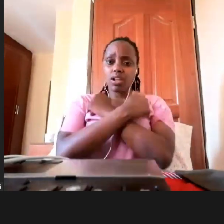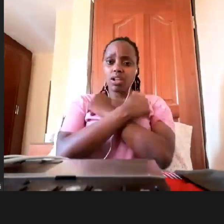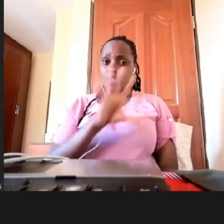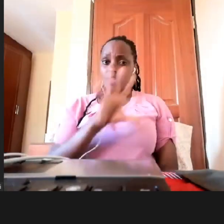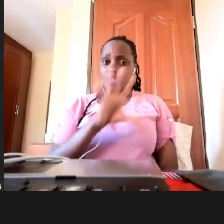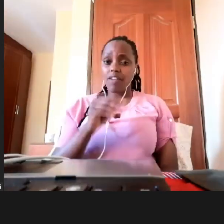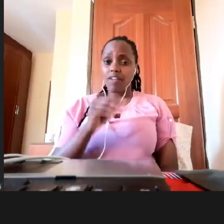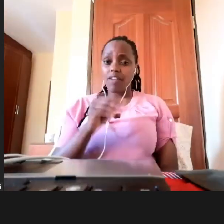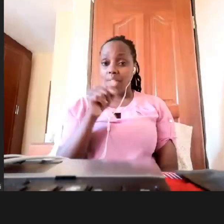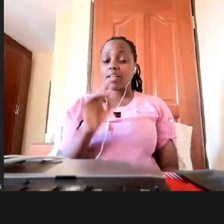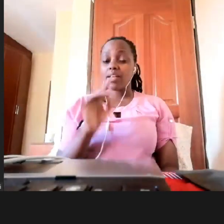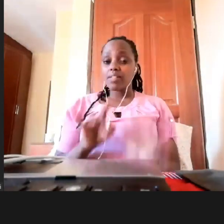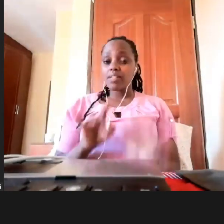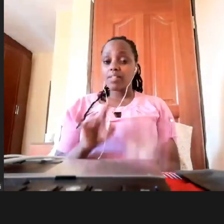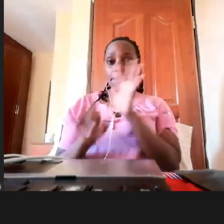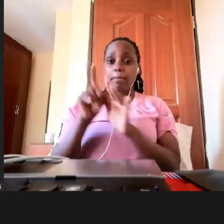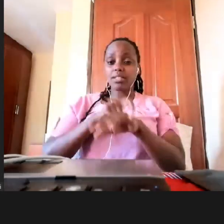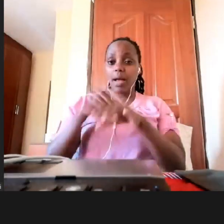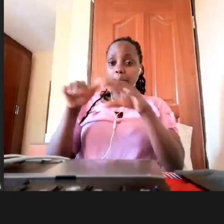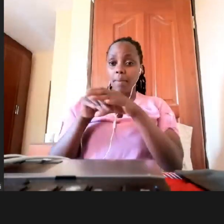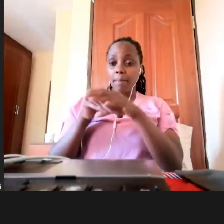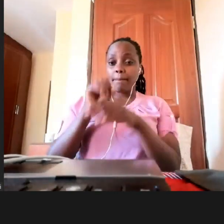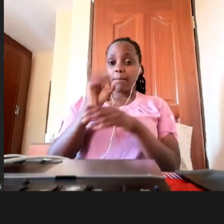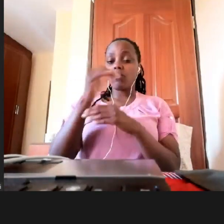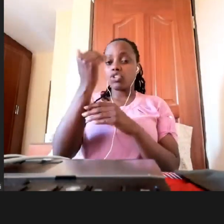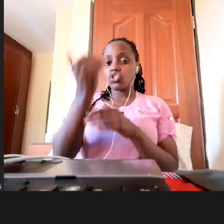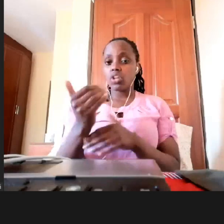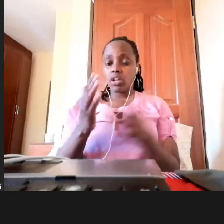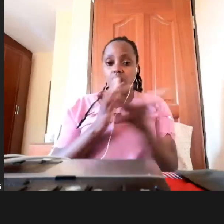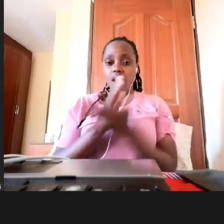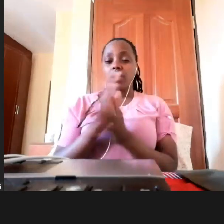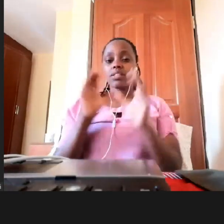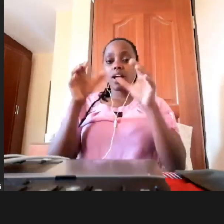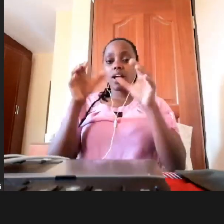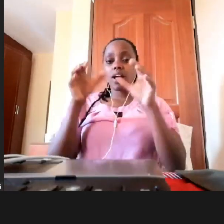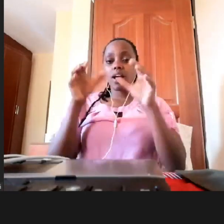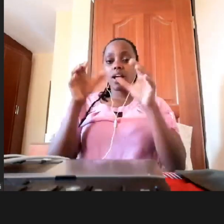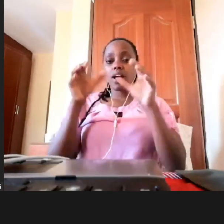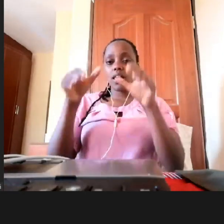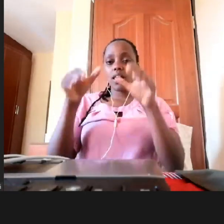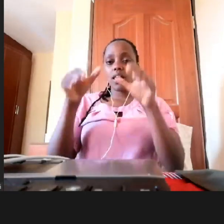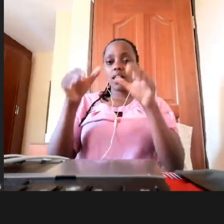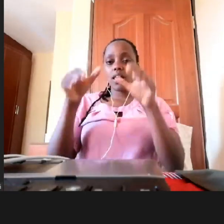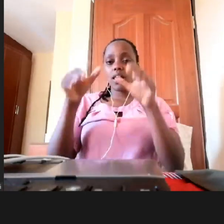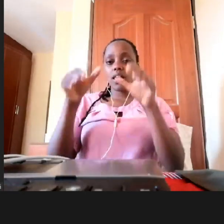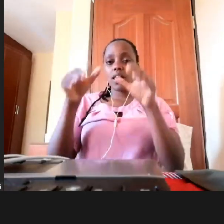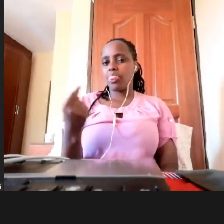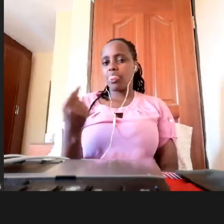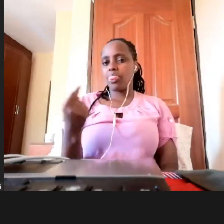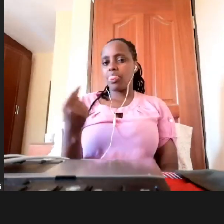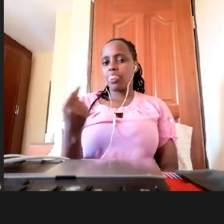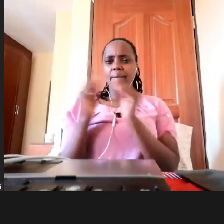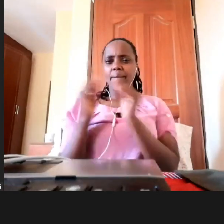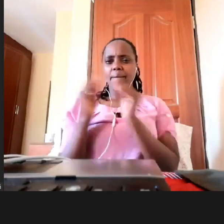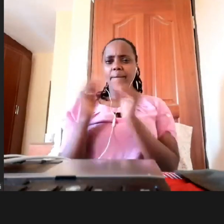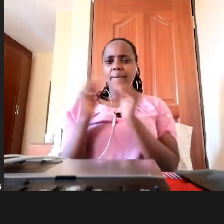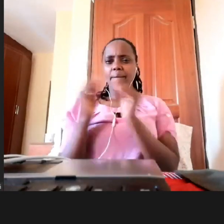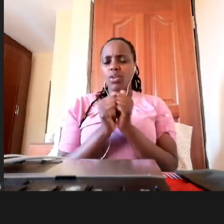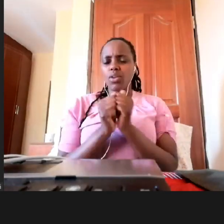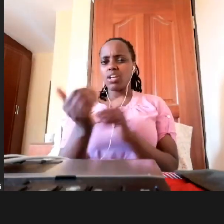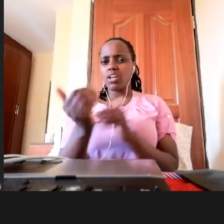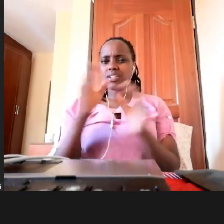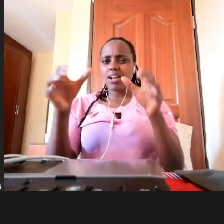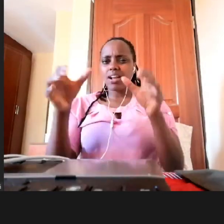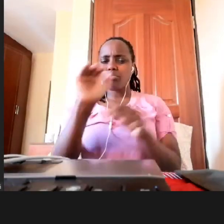up even when members of the child rights clubs. Recently, we had a meeting with members of the child rights clubs who were asking them